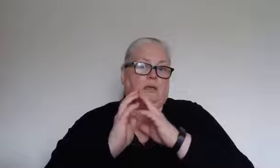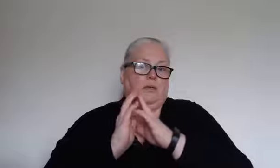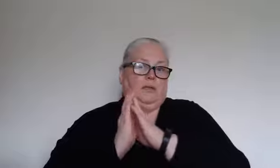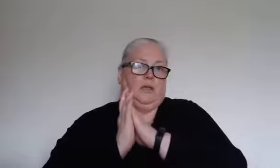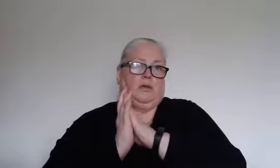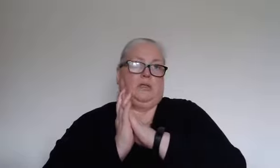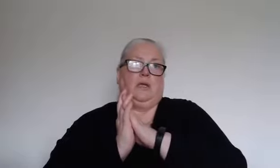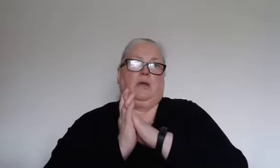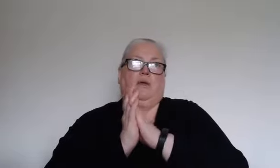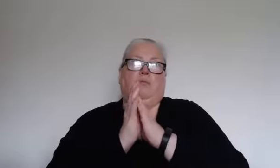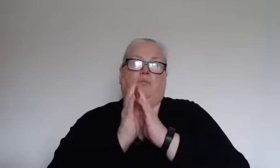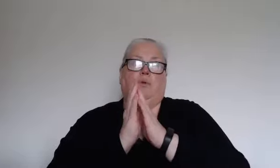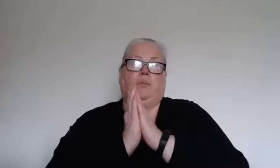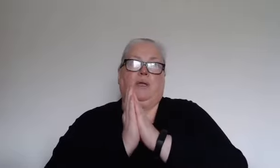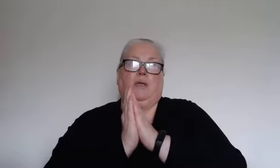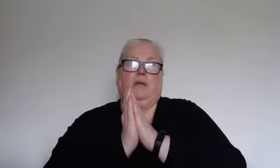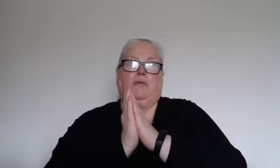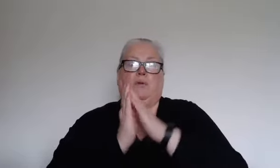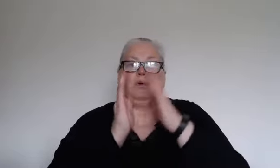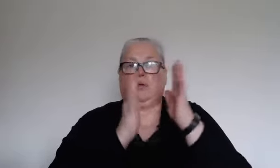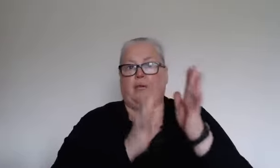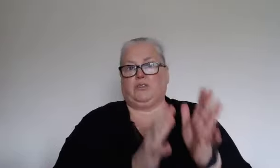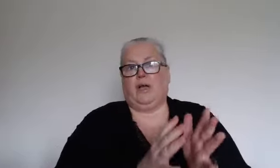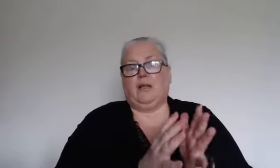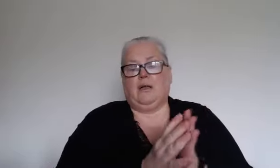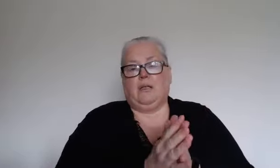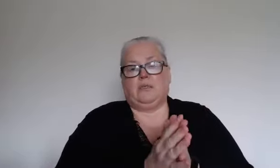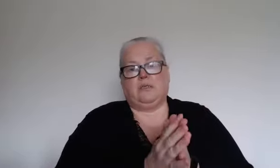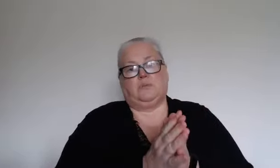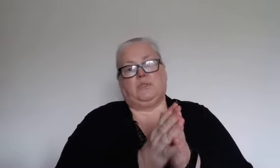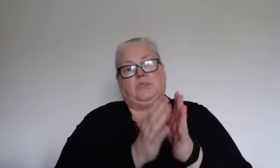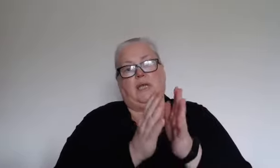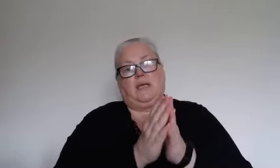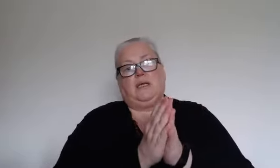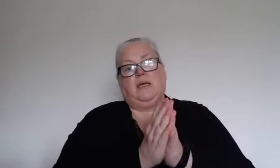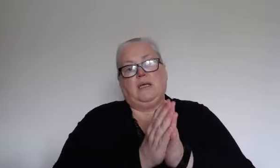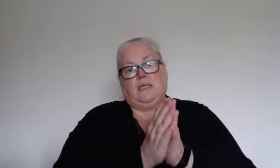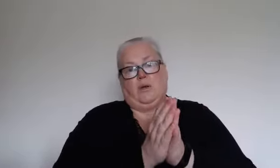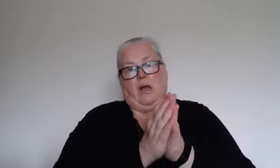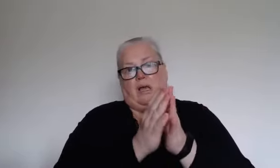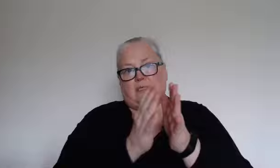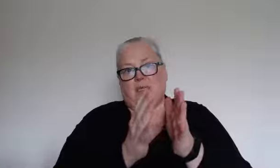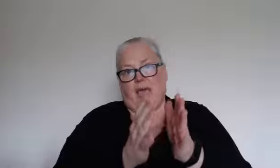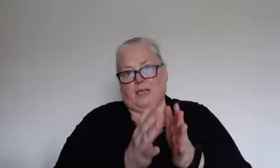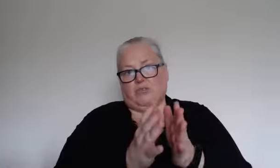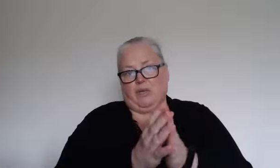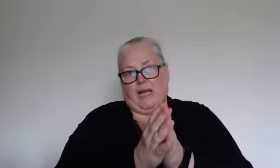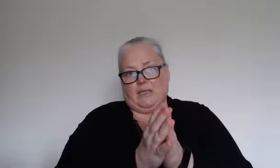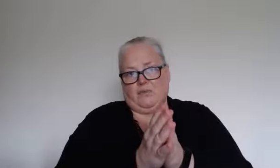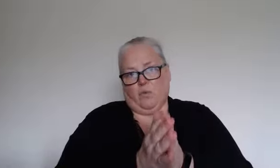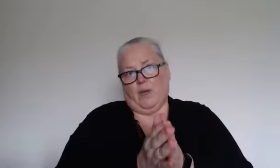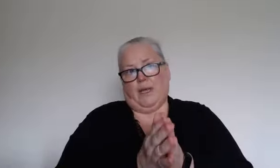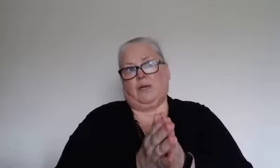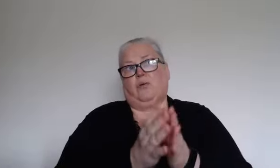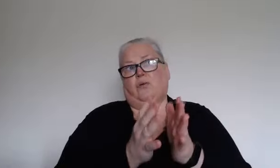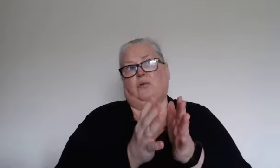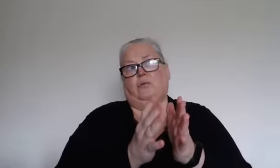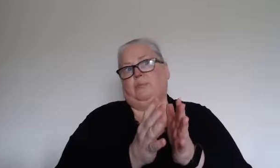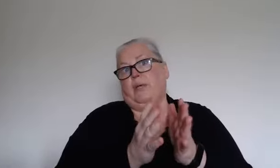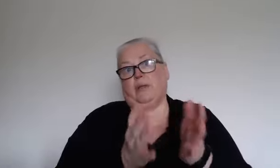The other thing would be, if you were looking at your alcohol consumption, then, has the extra glass of wine or bottle of